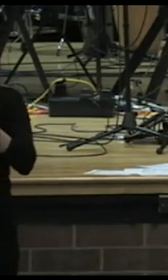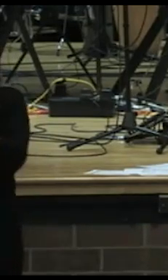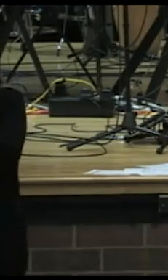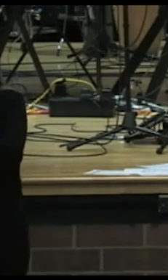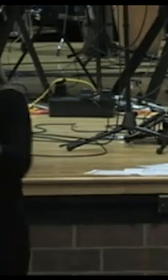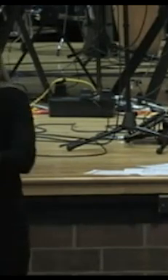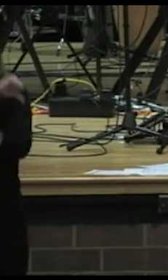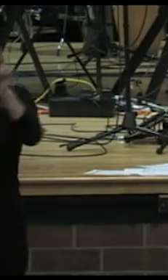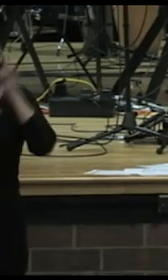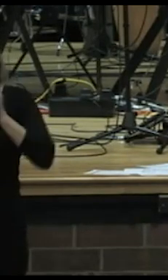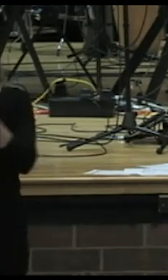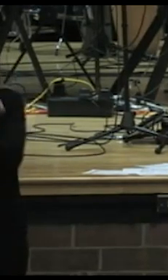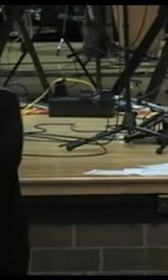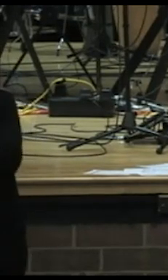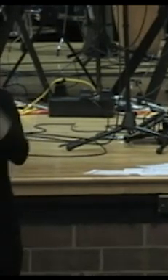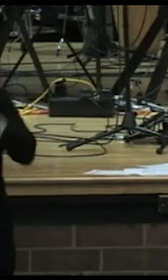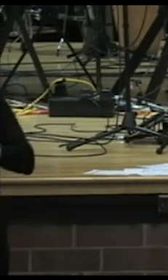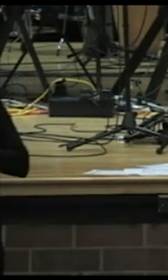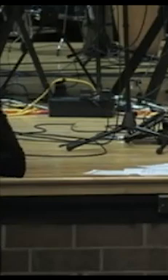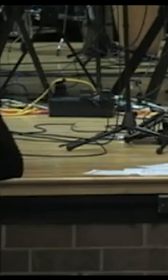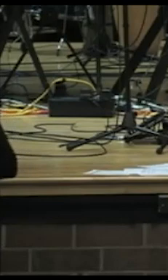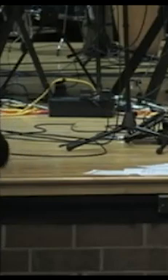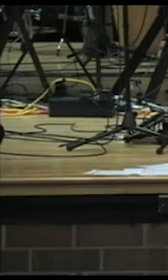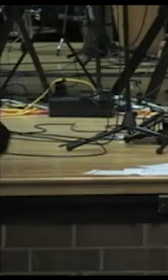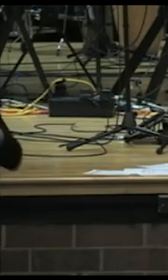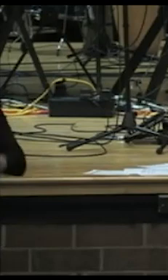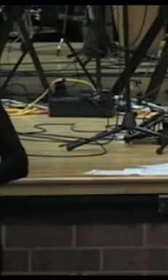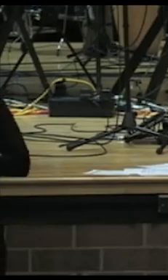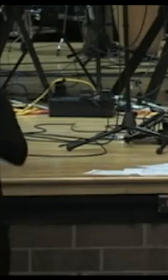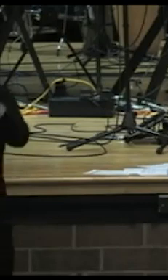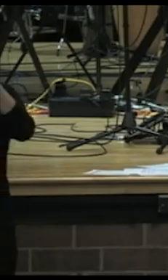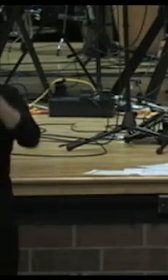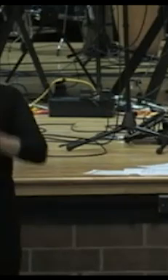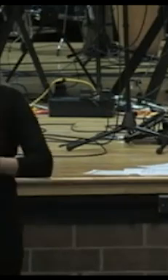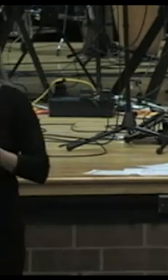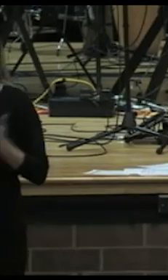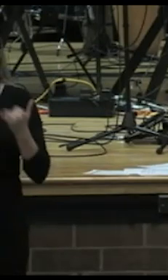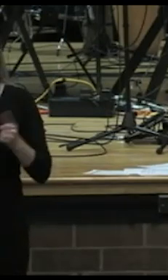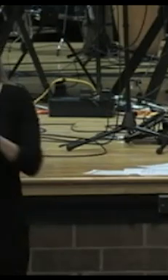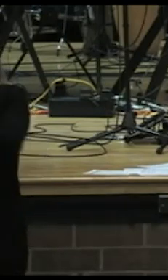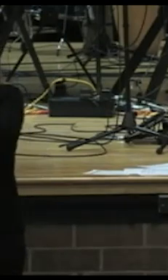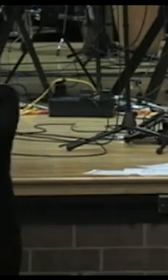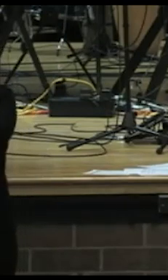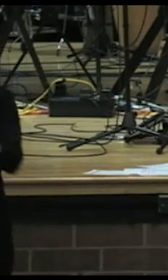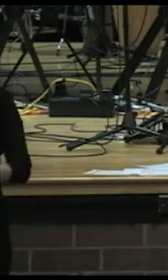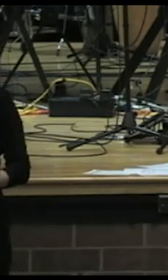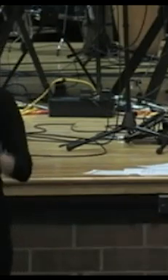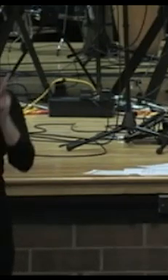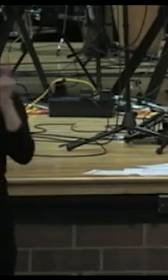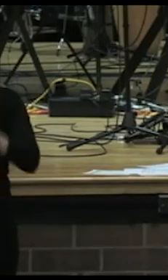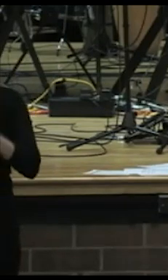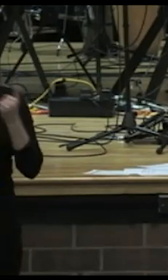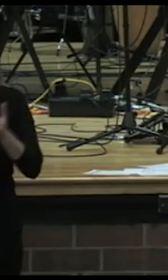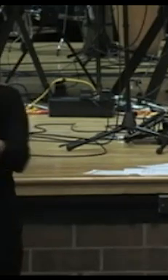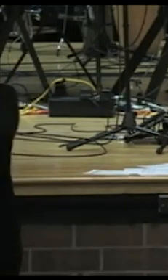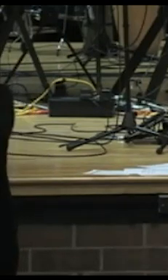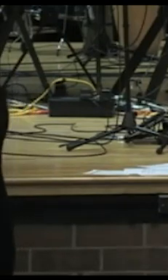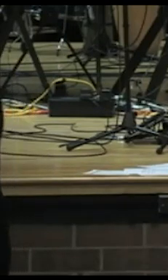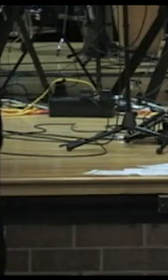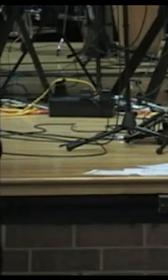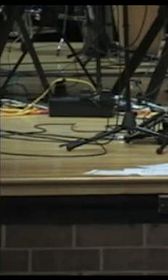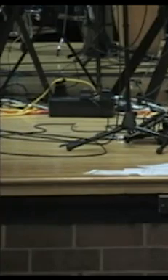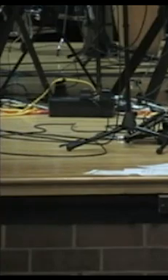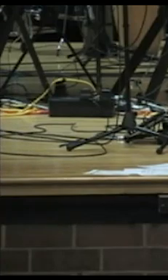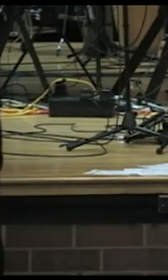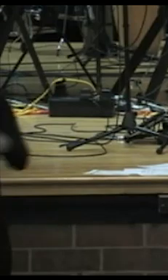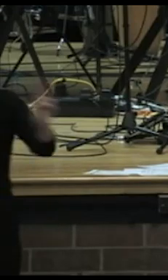experience overflowing joy. Now that I picked on the singles Every married person, I'm about ready to set my